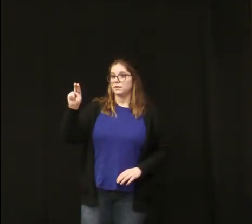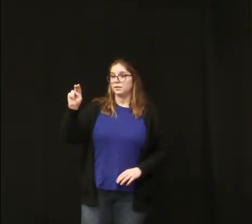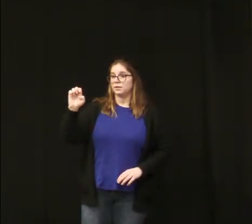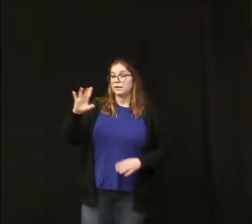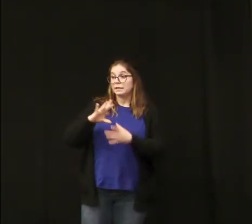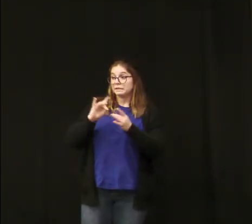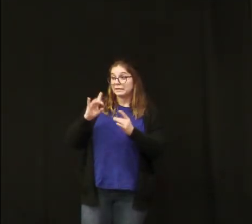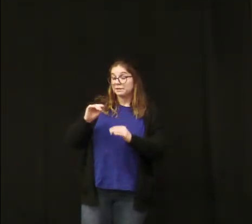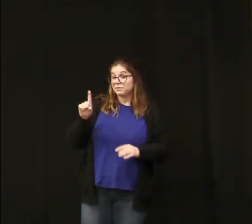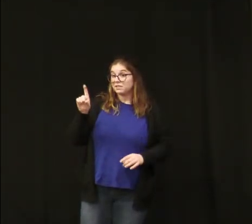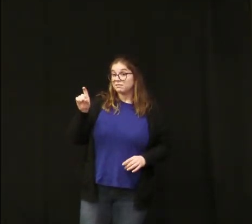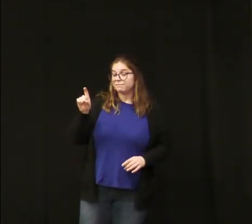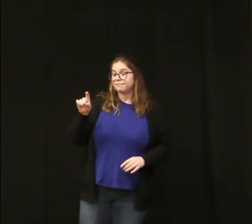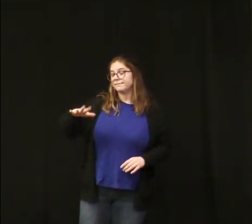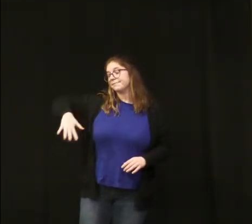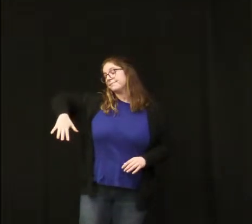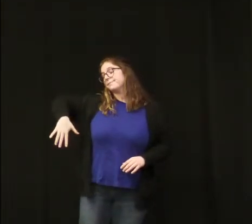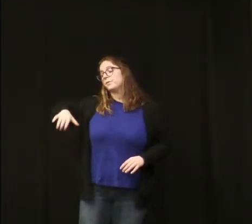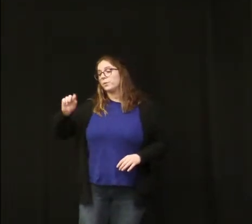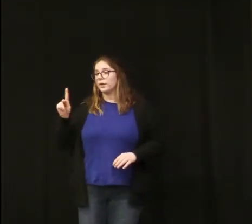Not yet? Okay, keep going.